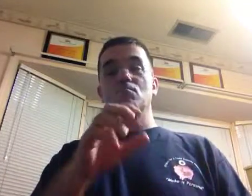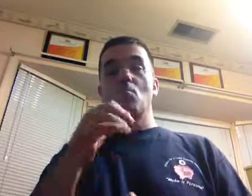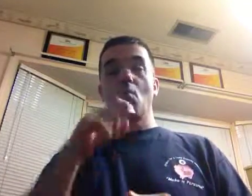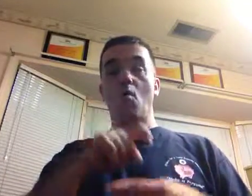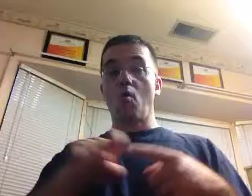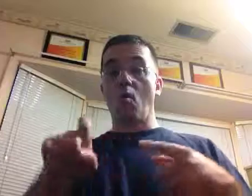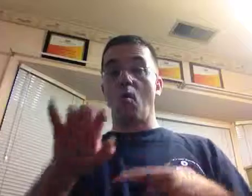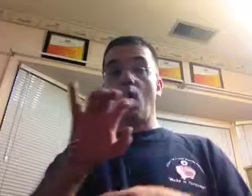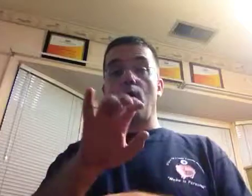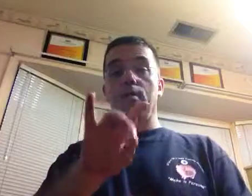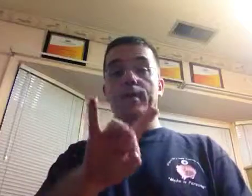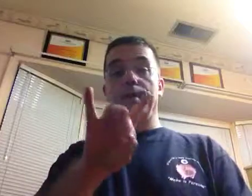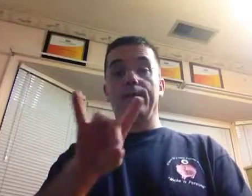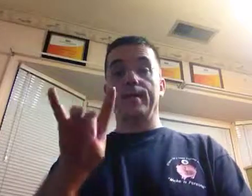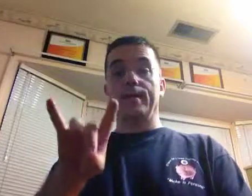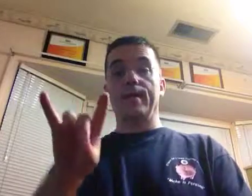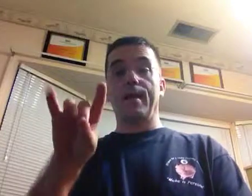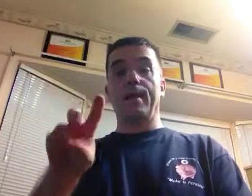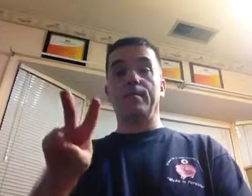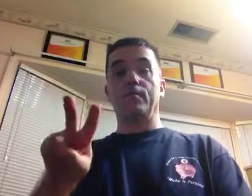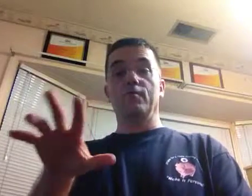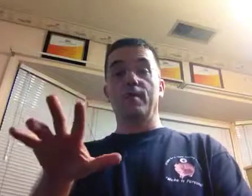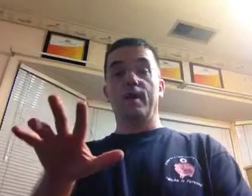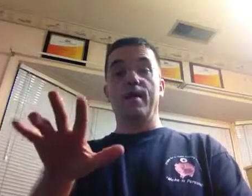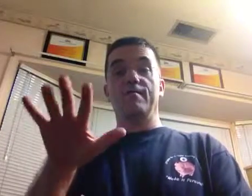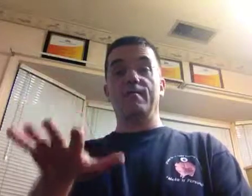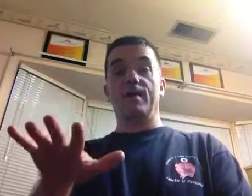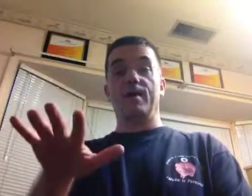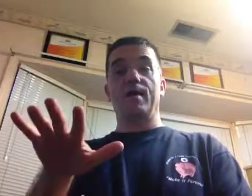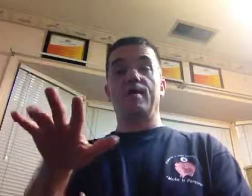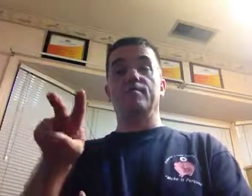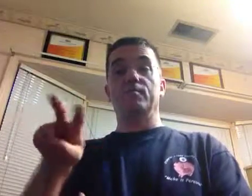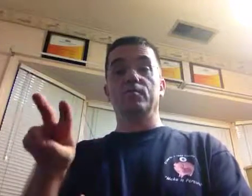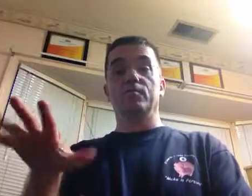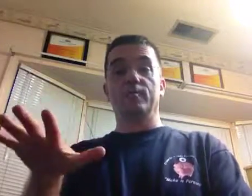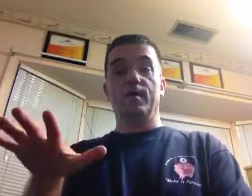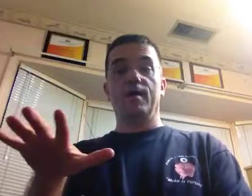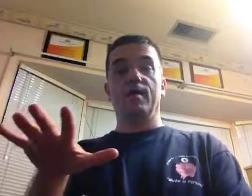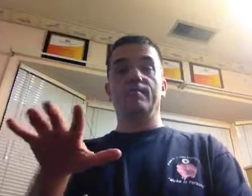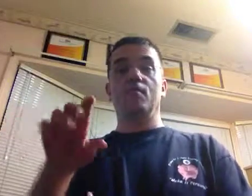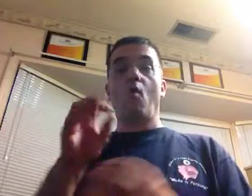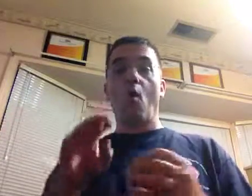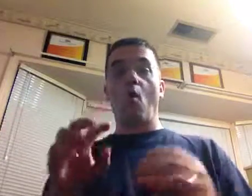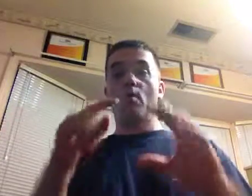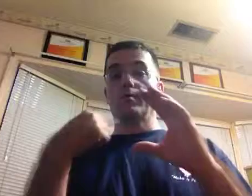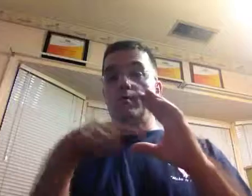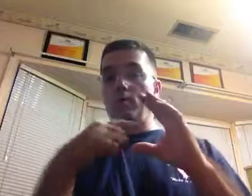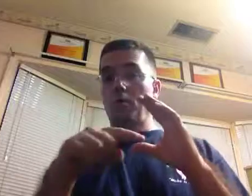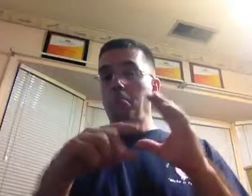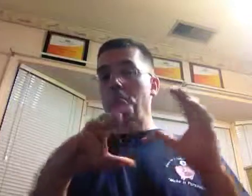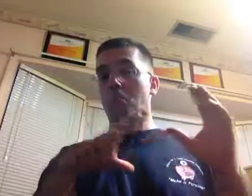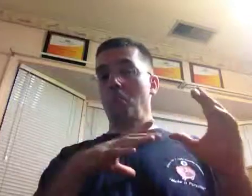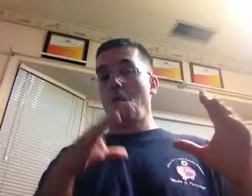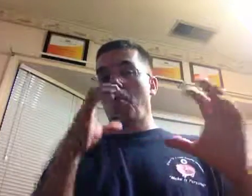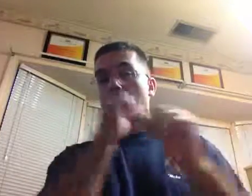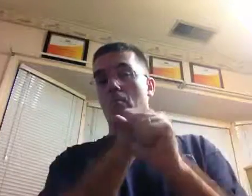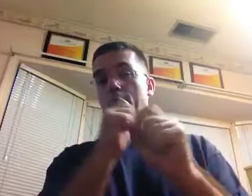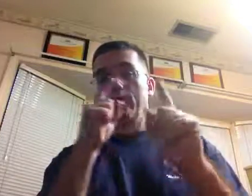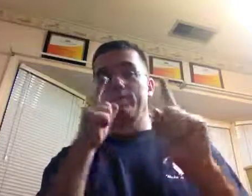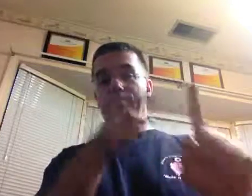888-825-5225, or you can go online at daveramsey.com, click Dave's email. Please keep those brief and to the point, and we'll do our